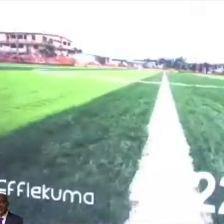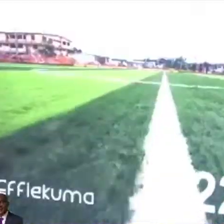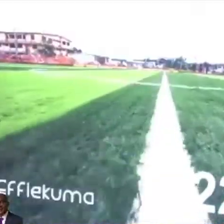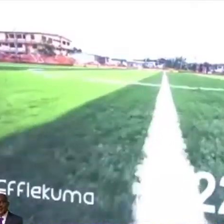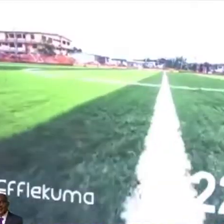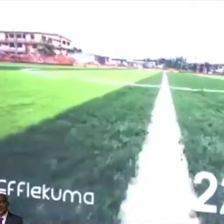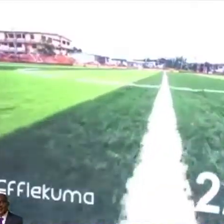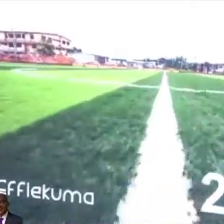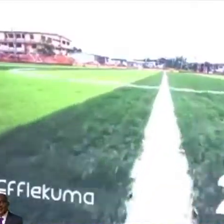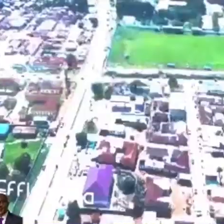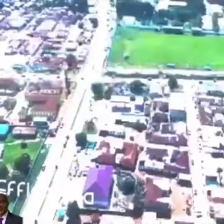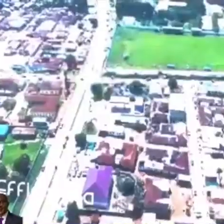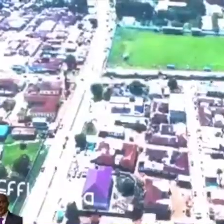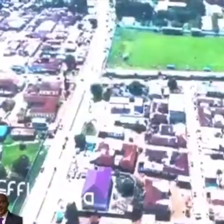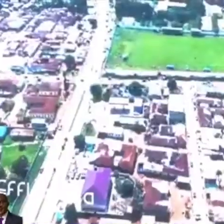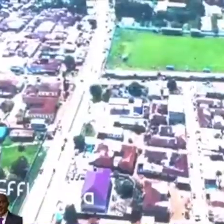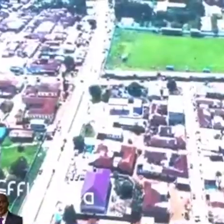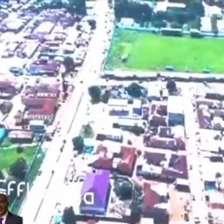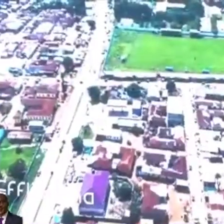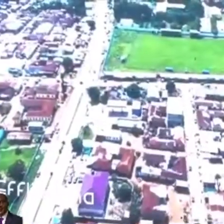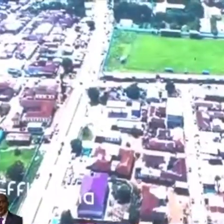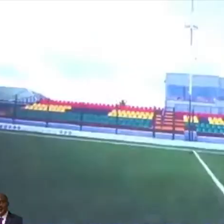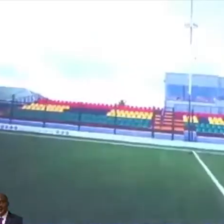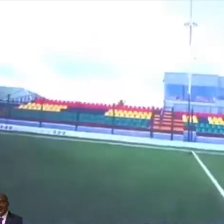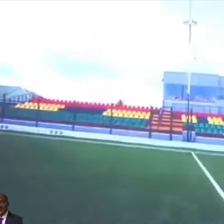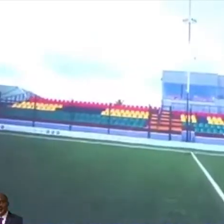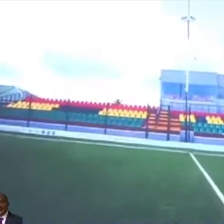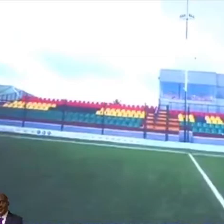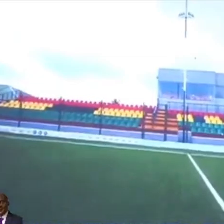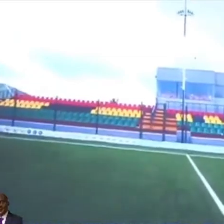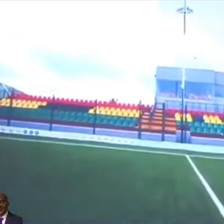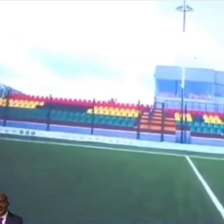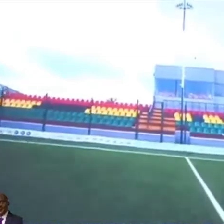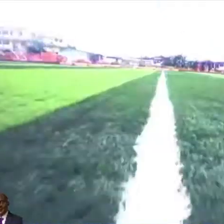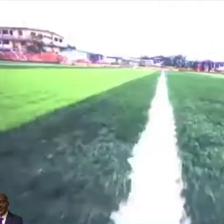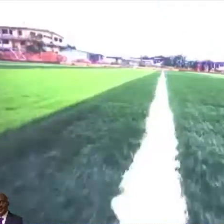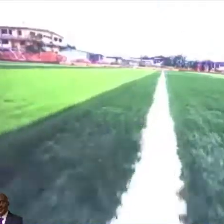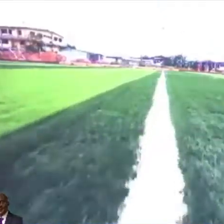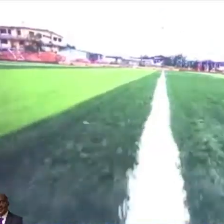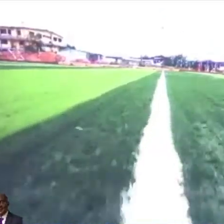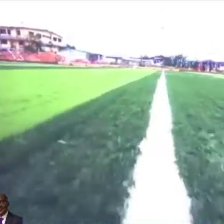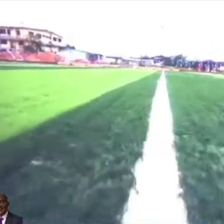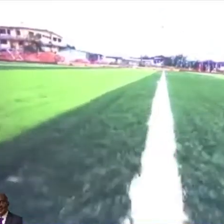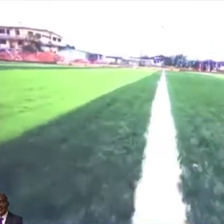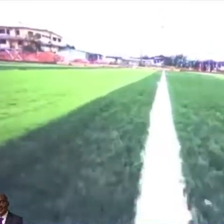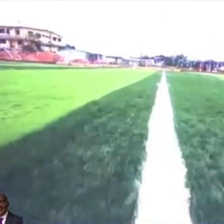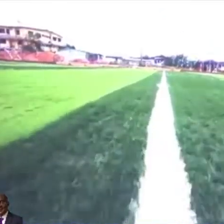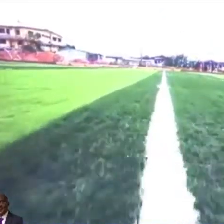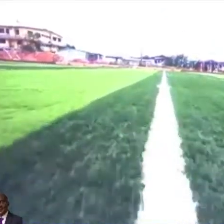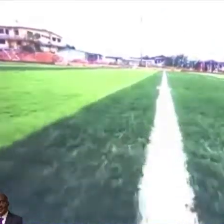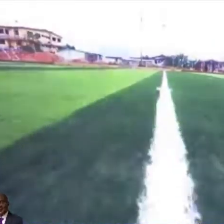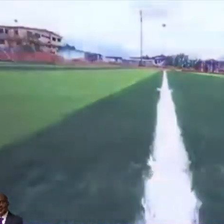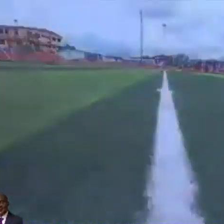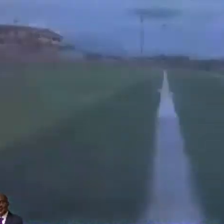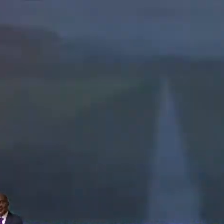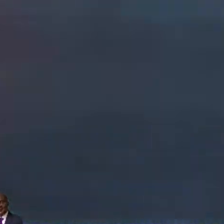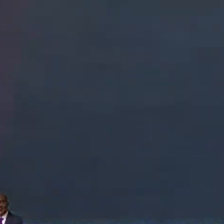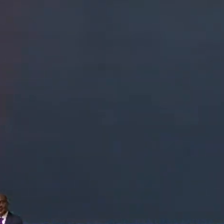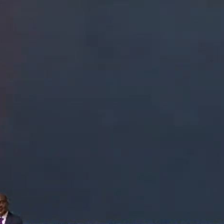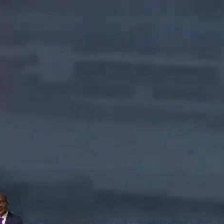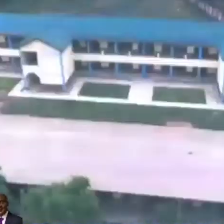construction to aid the progress of our youth in the good old game, soccer.